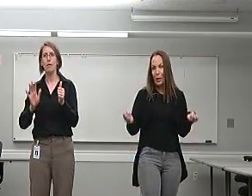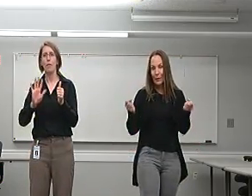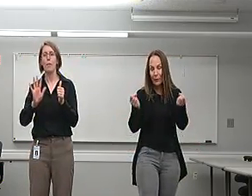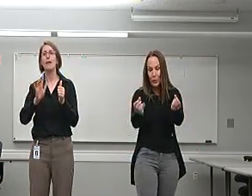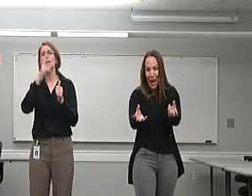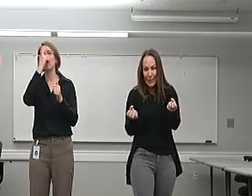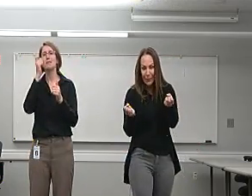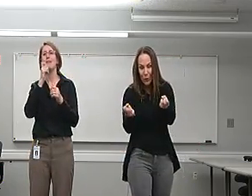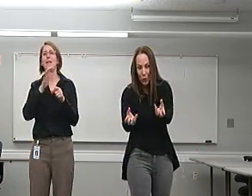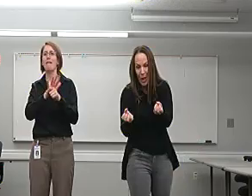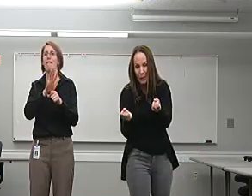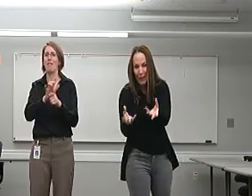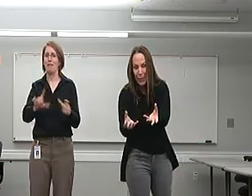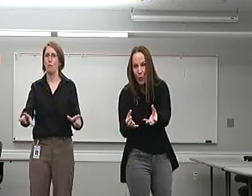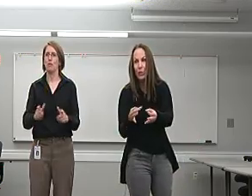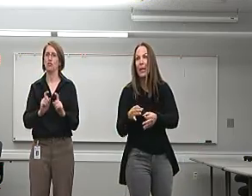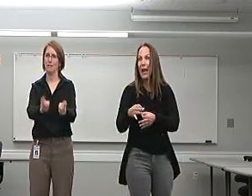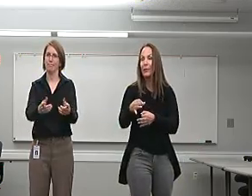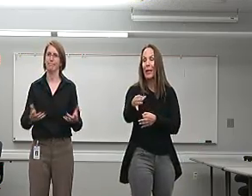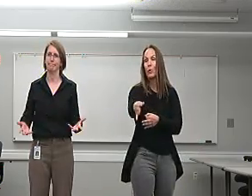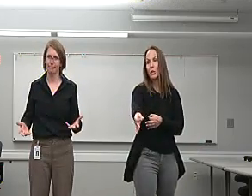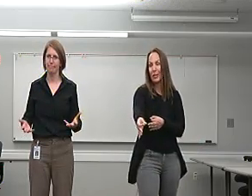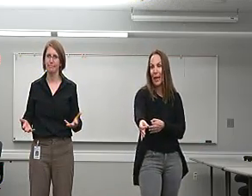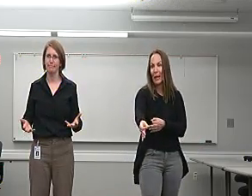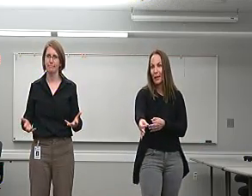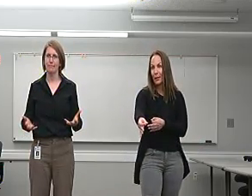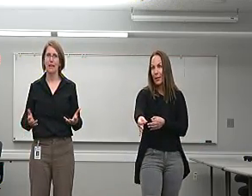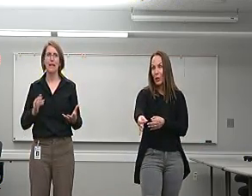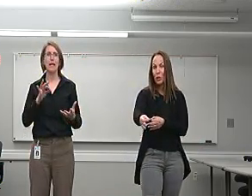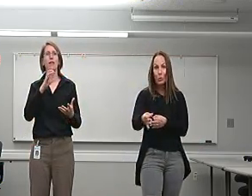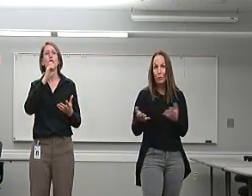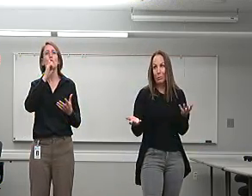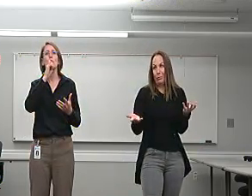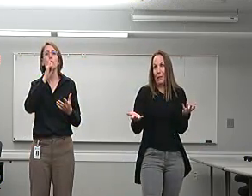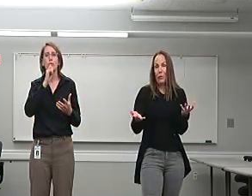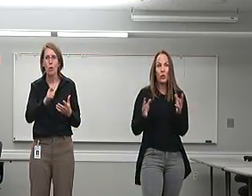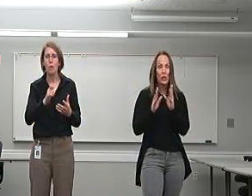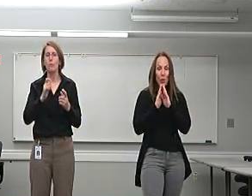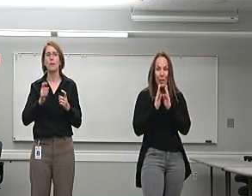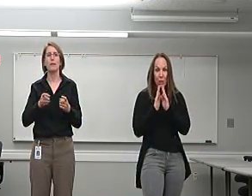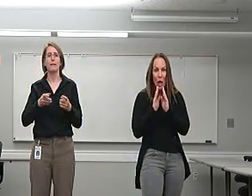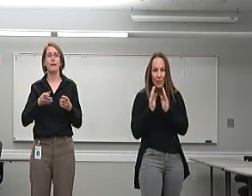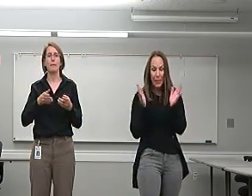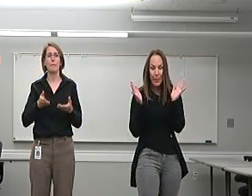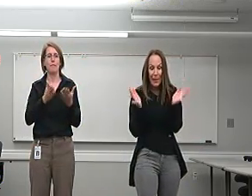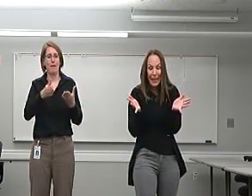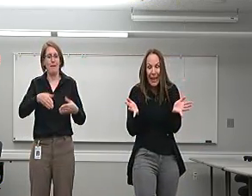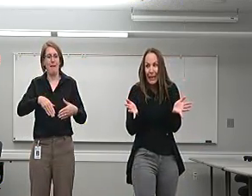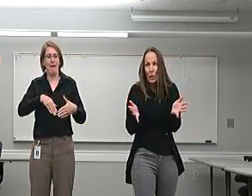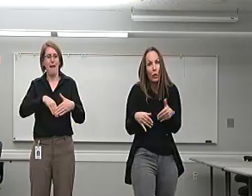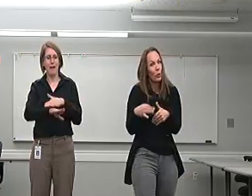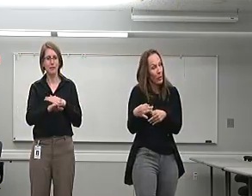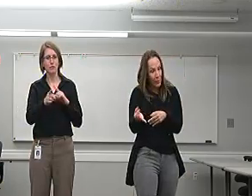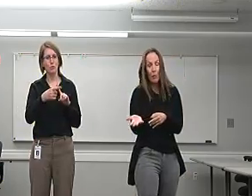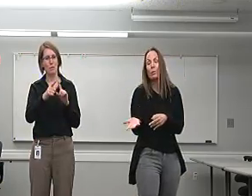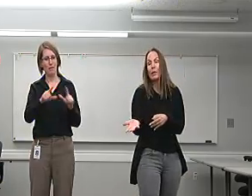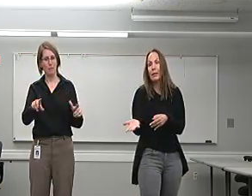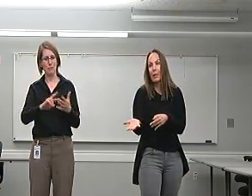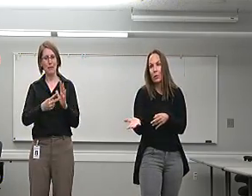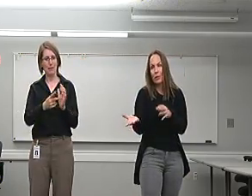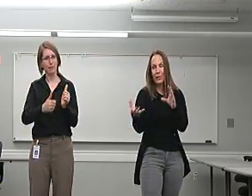your child language, they have a language delay. If you're just trying to talk to them and they can't hear you, there will be a language delay.